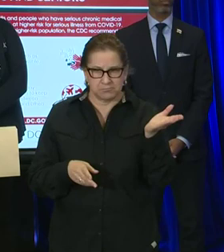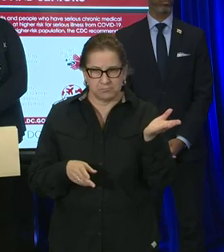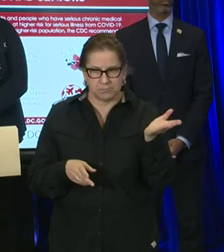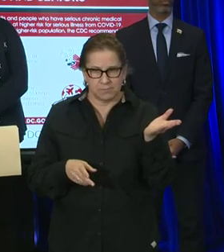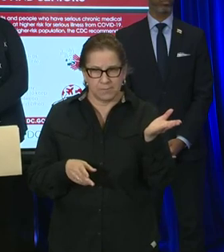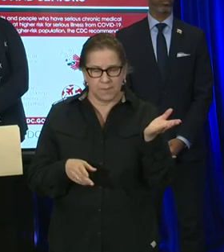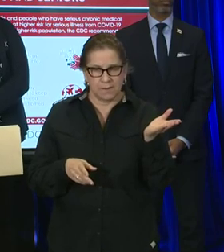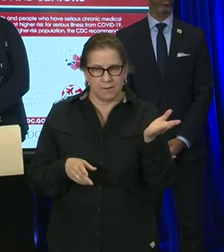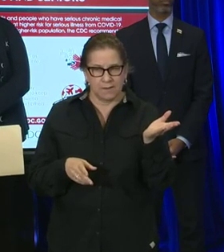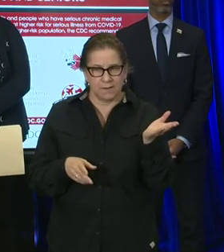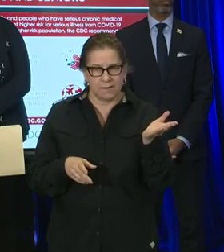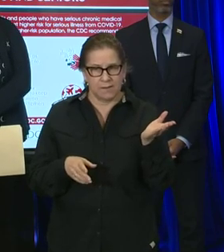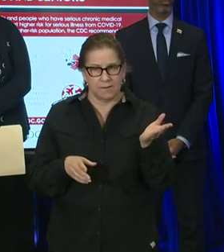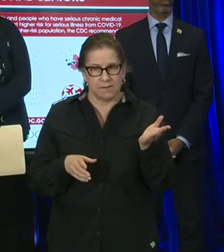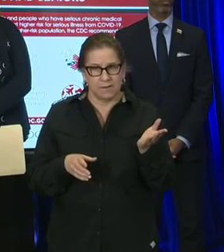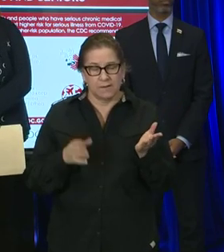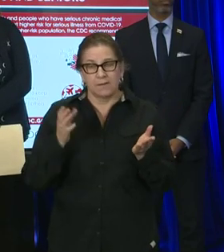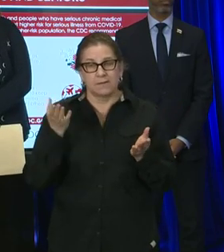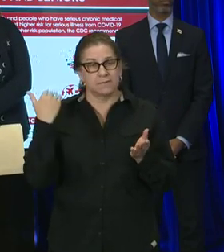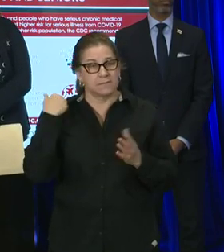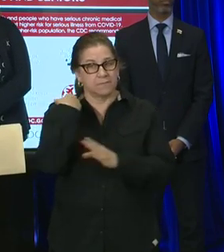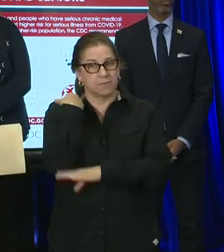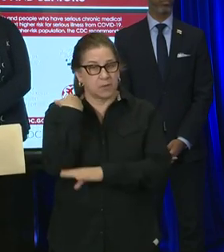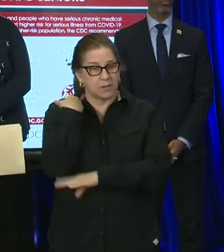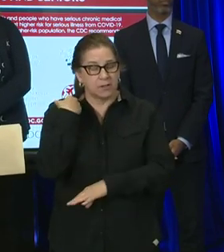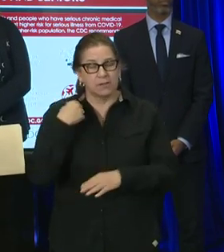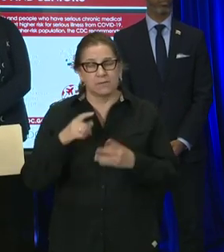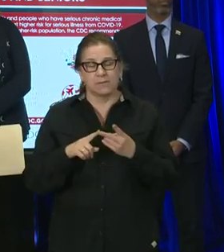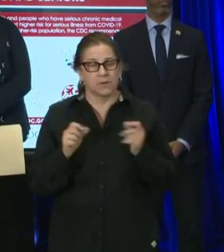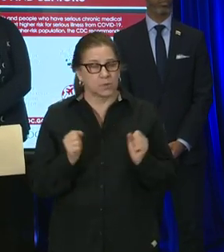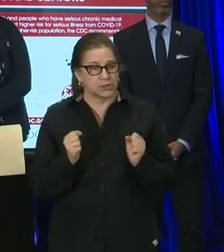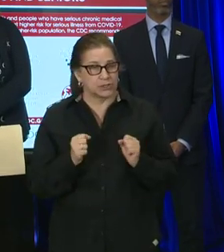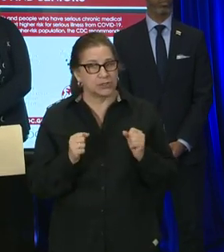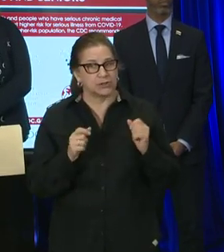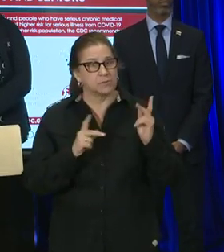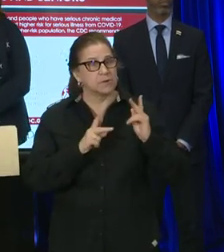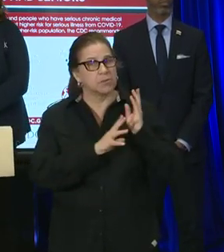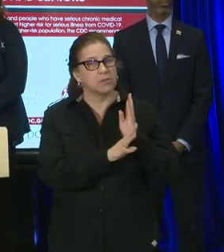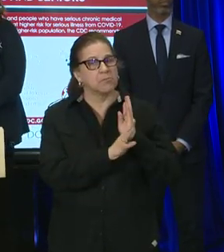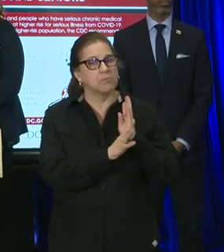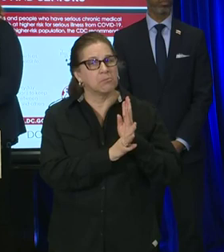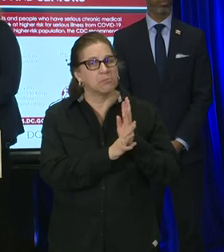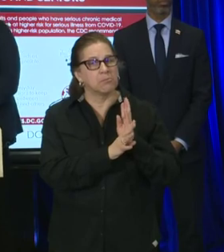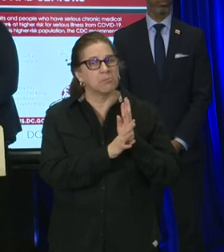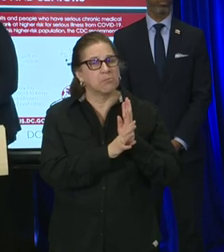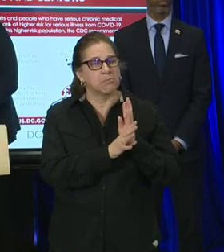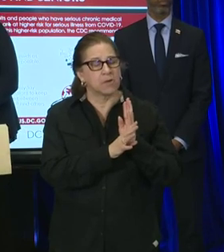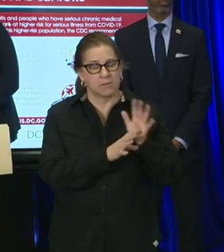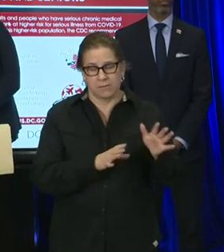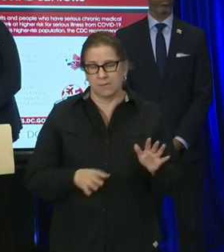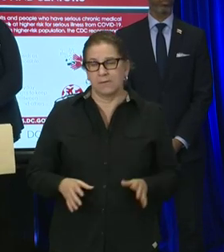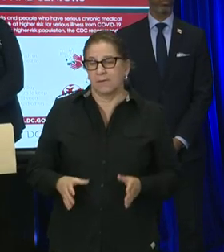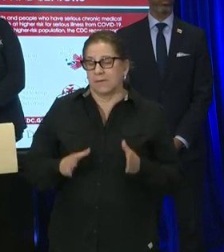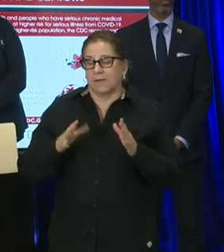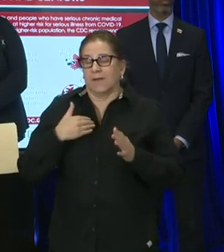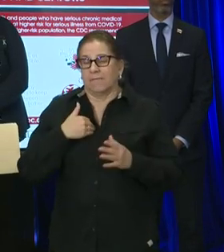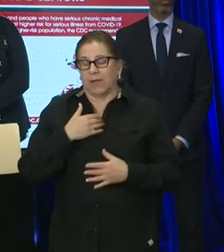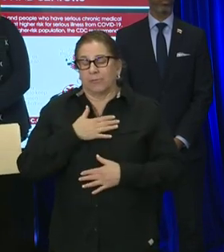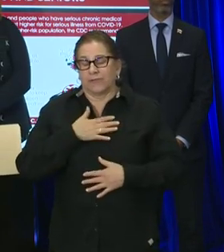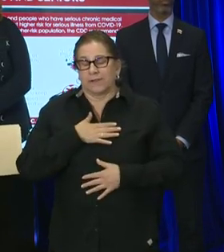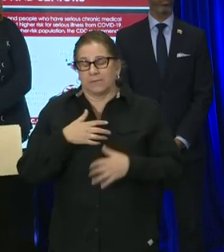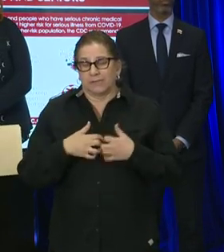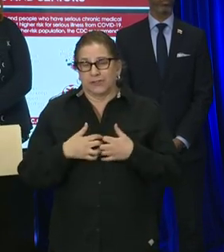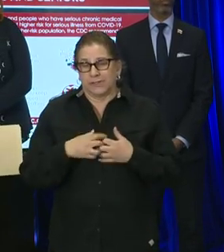been monitoring very closely is the number of ventilators that we have in the event that patients become acutely ill,